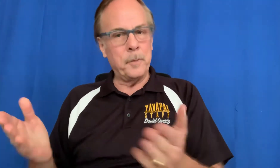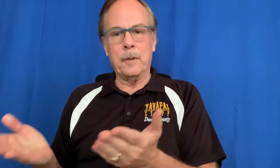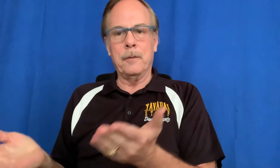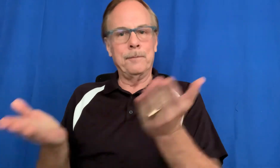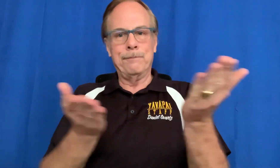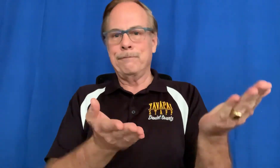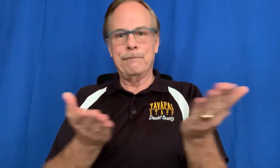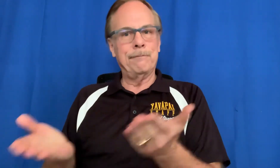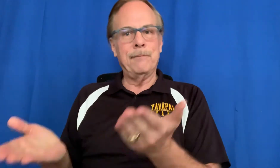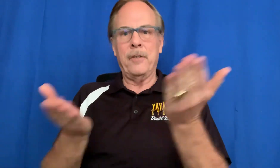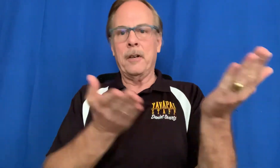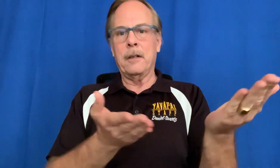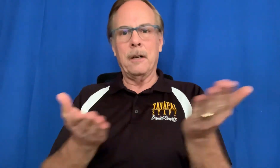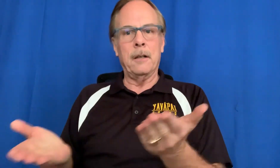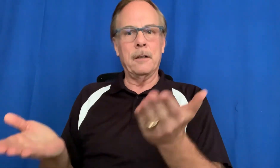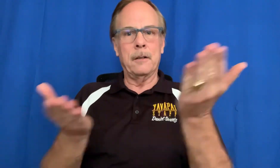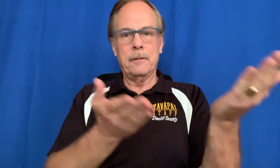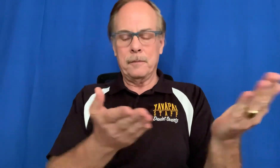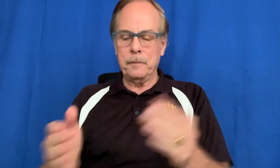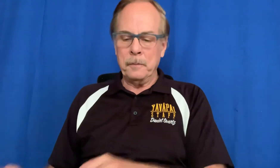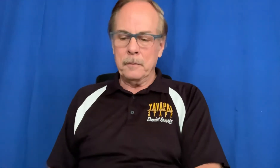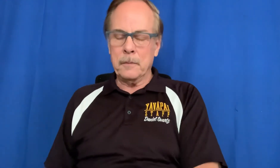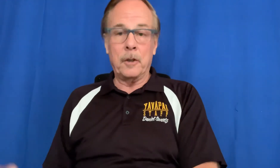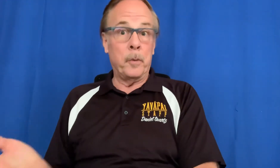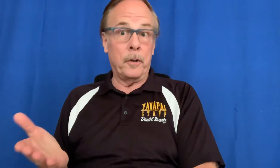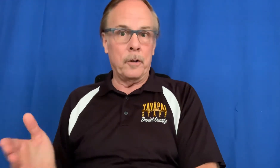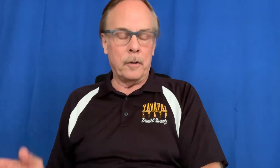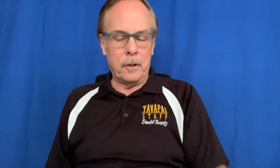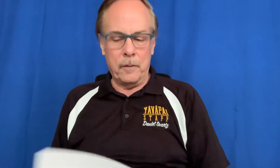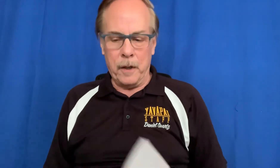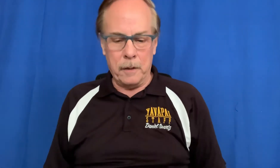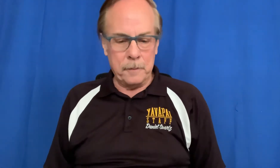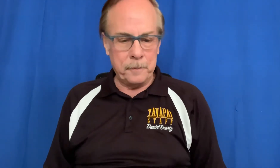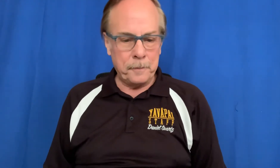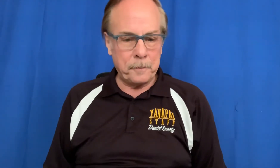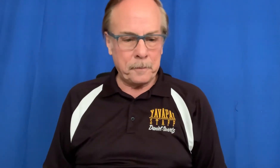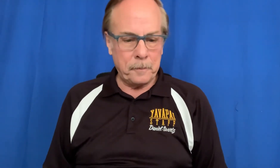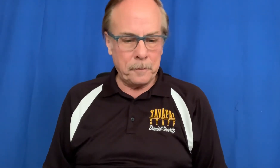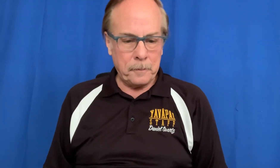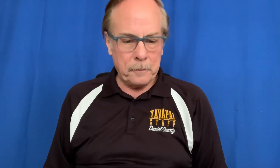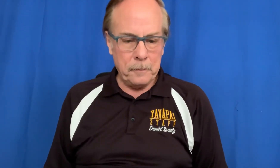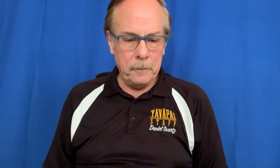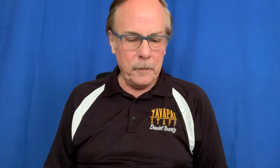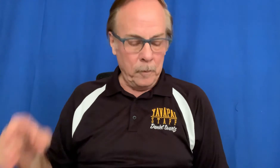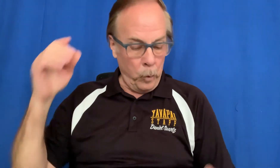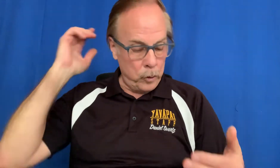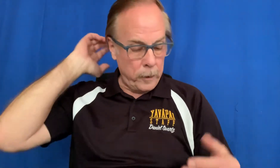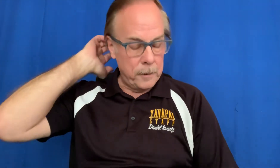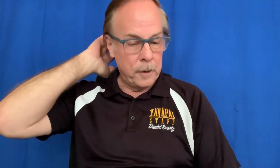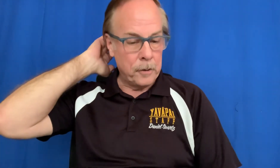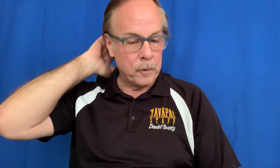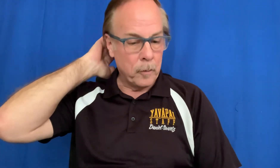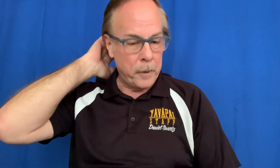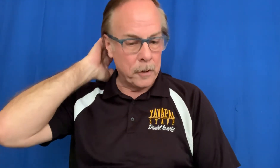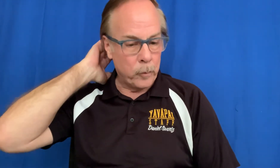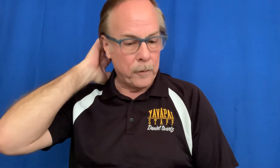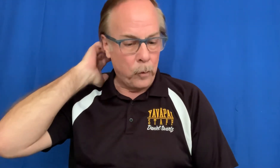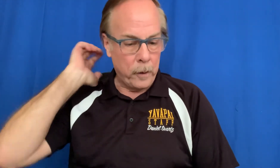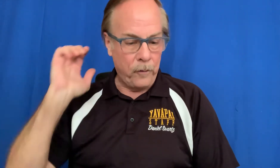hospital, very iconic. Like to bring your dog to the vet. More transitions on page